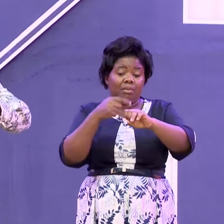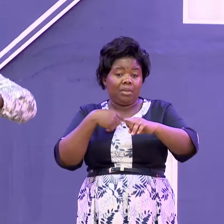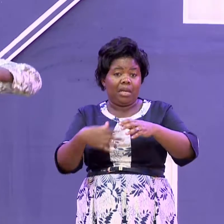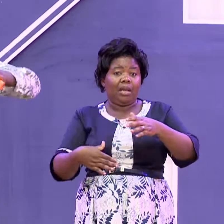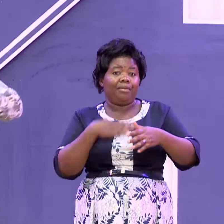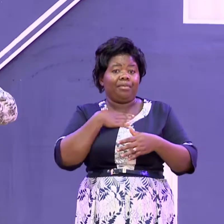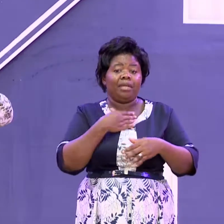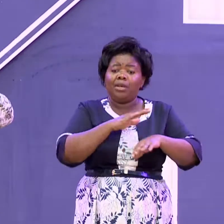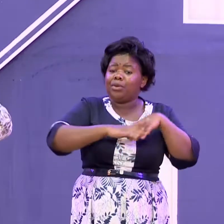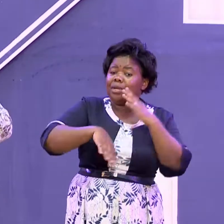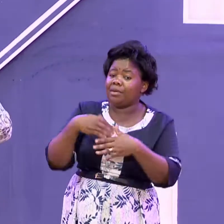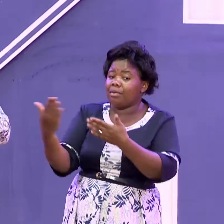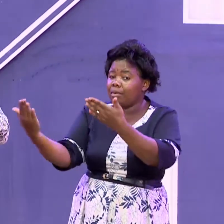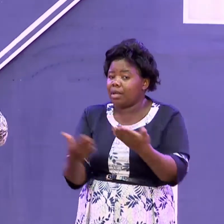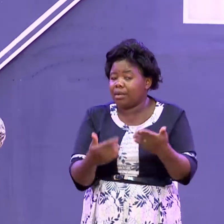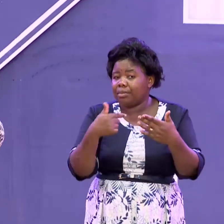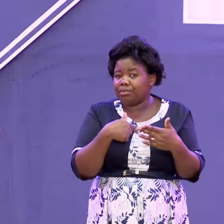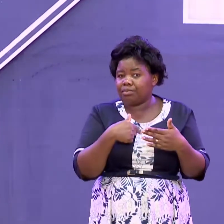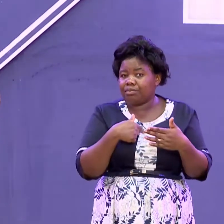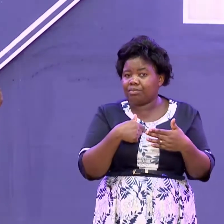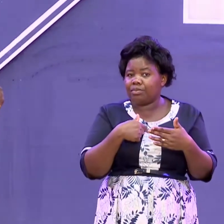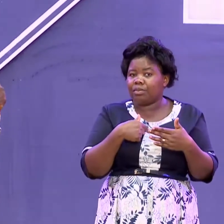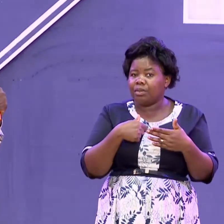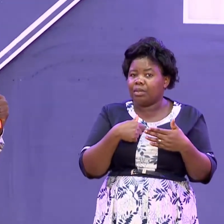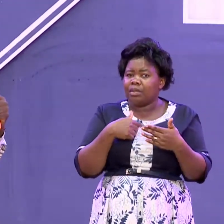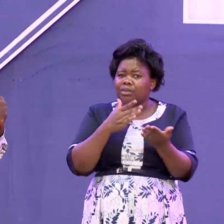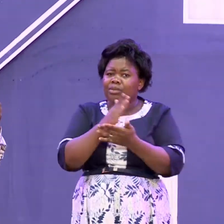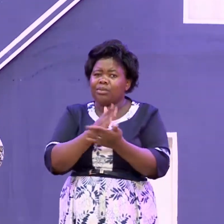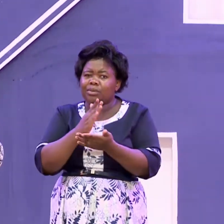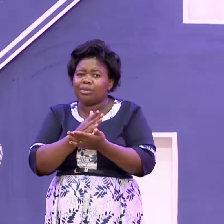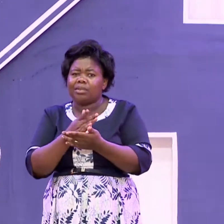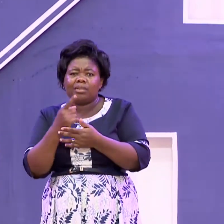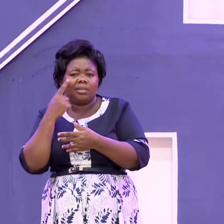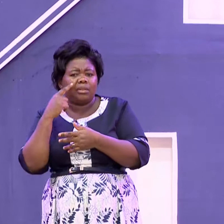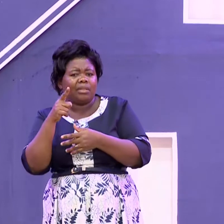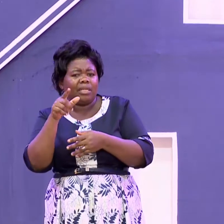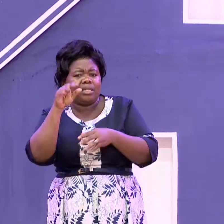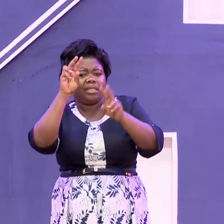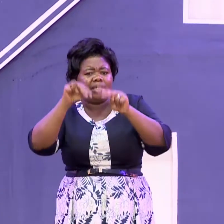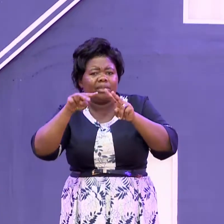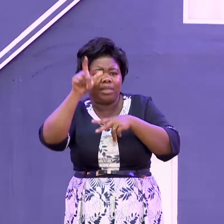you didn't welcome me. He's looking at this little brother.